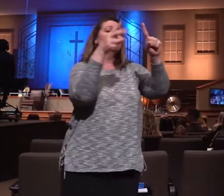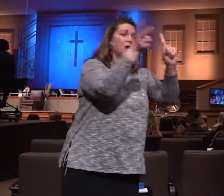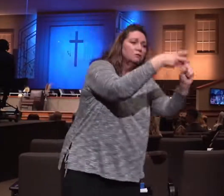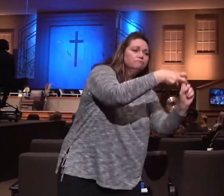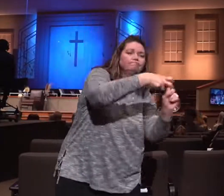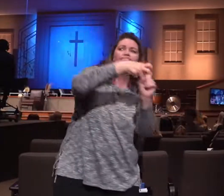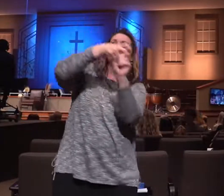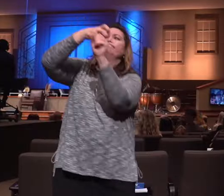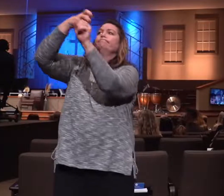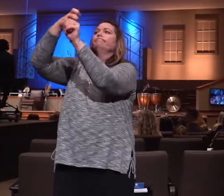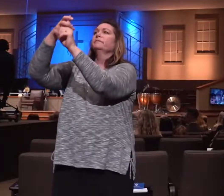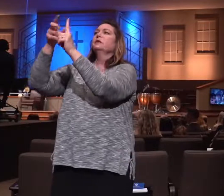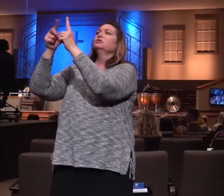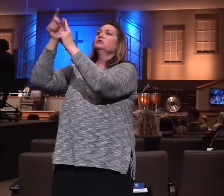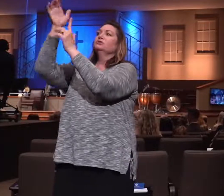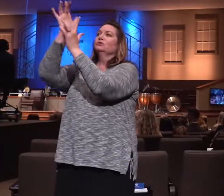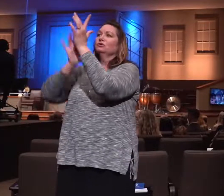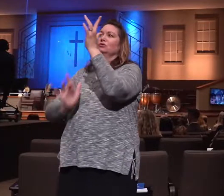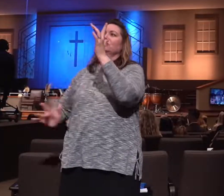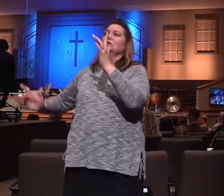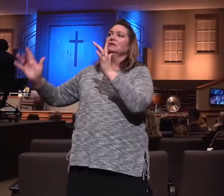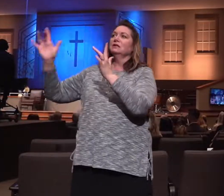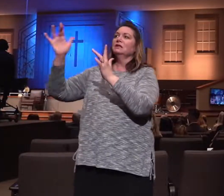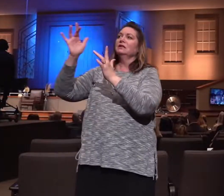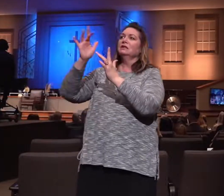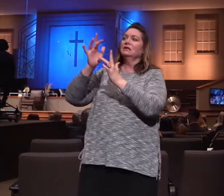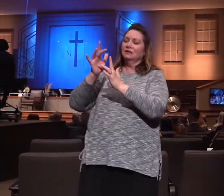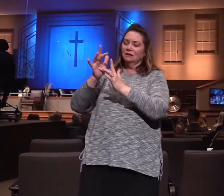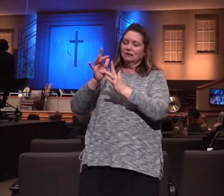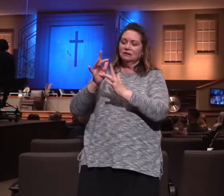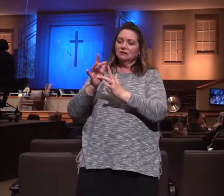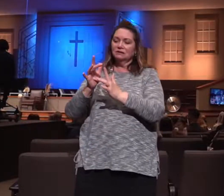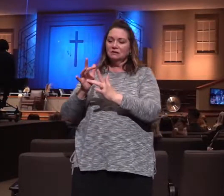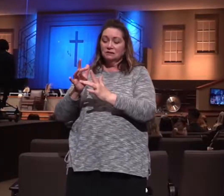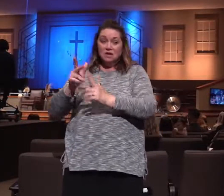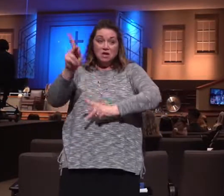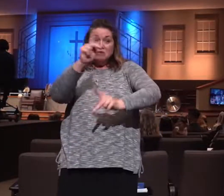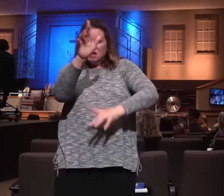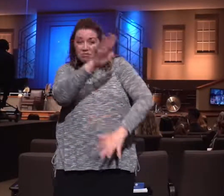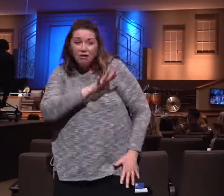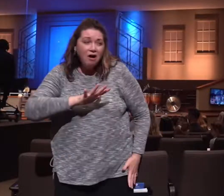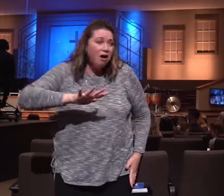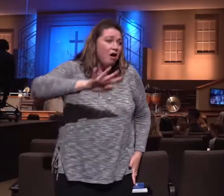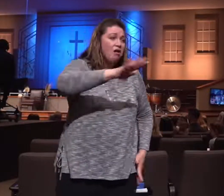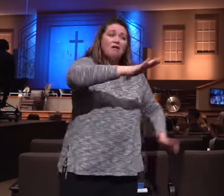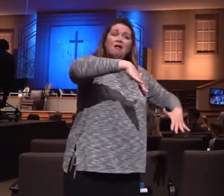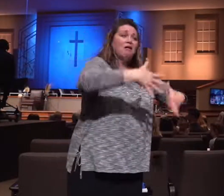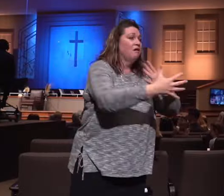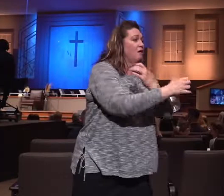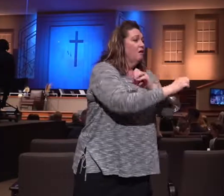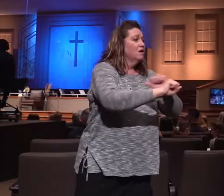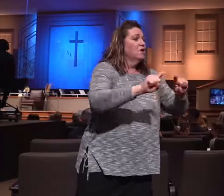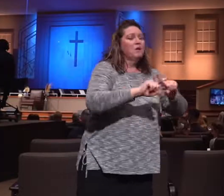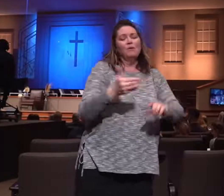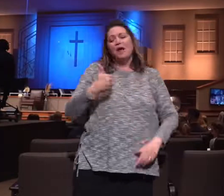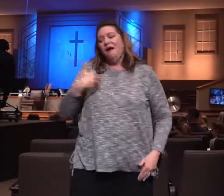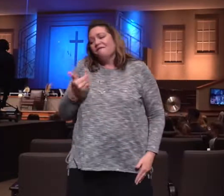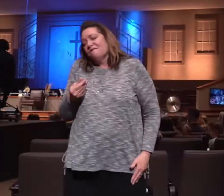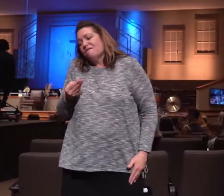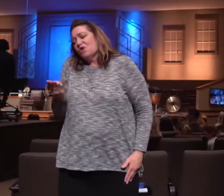some sinner in. The harvest wide with reapers few